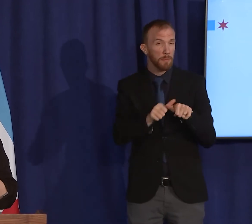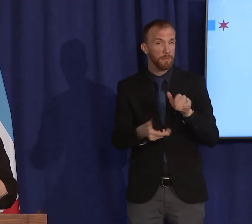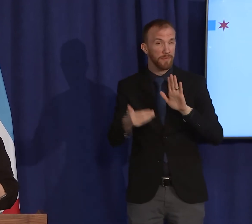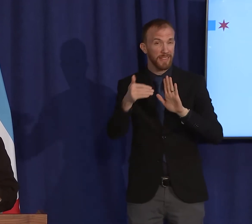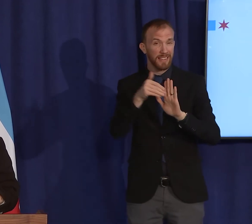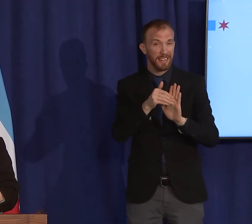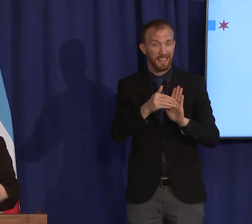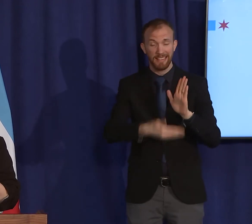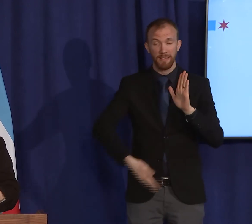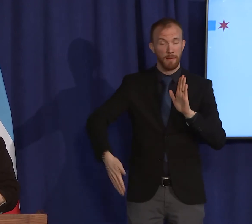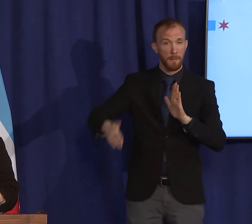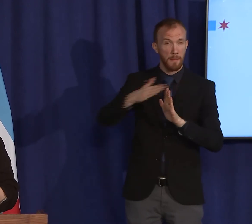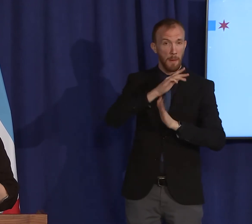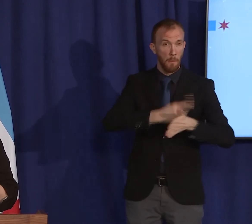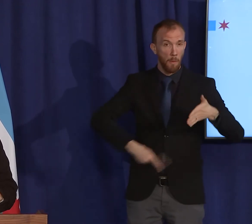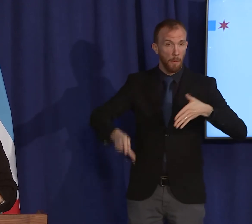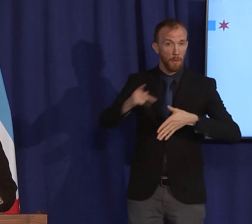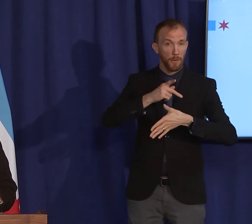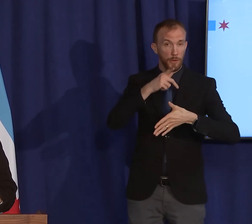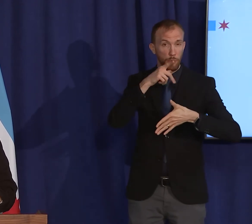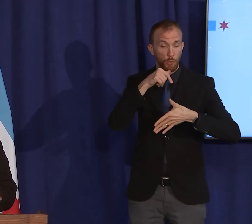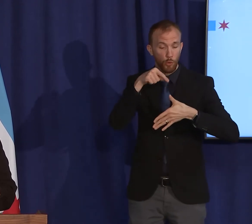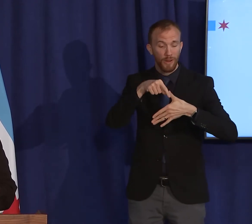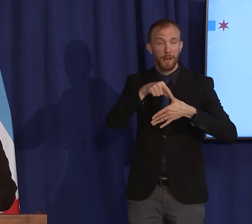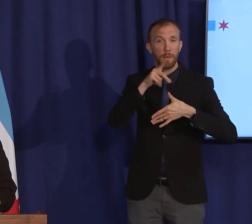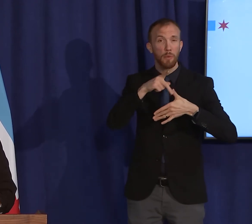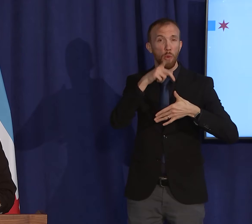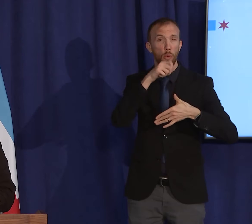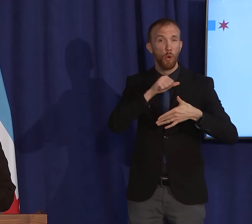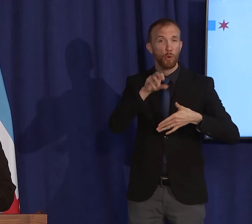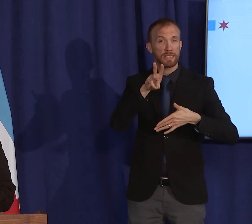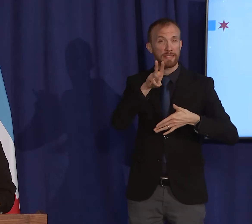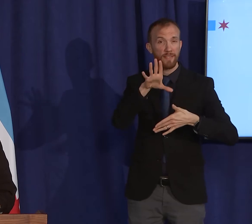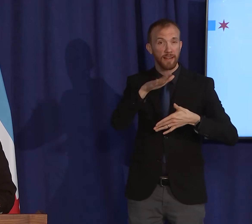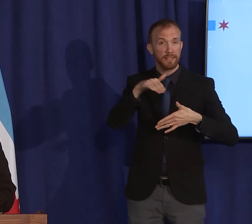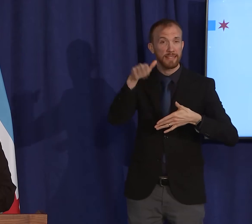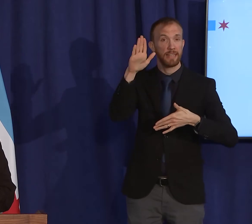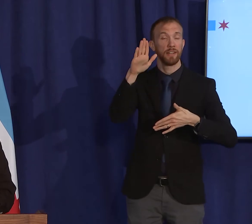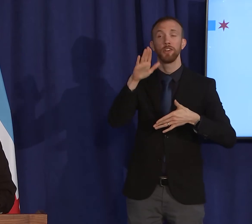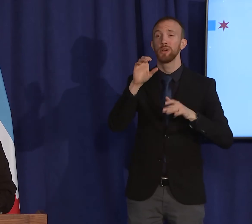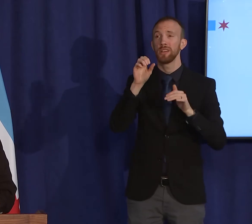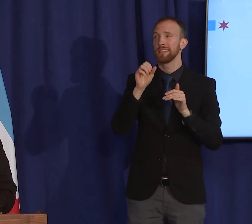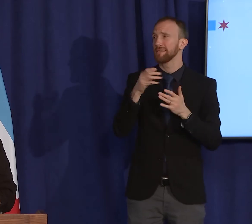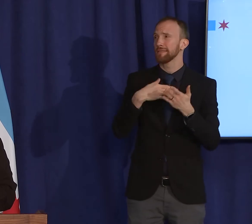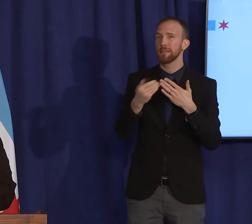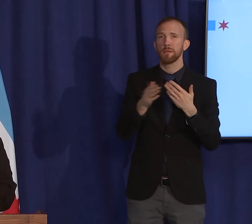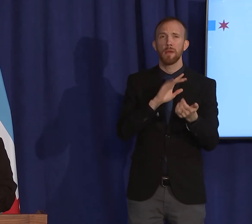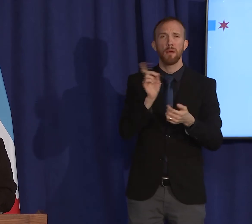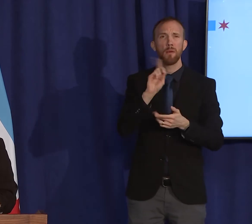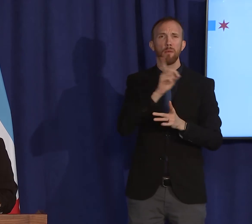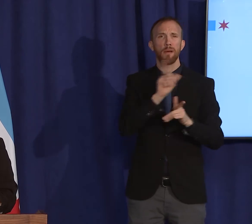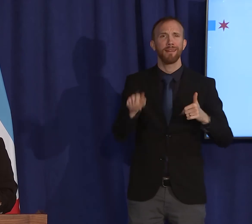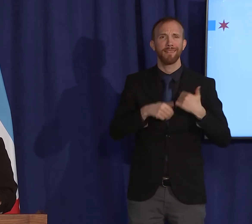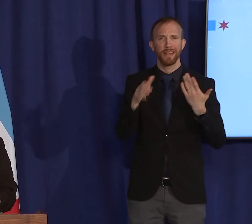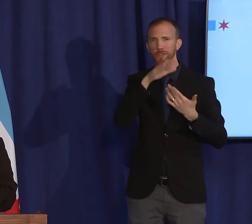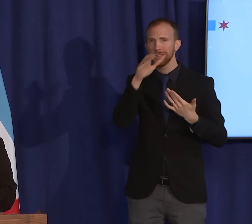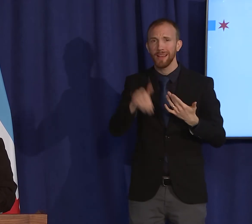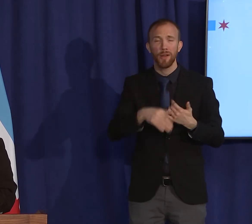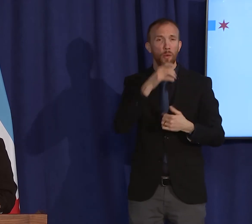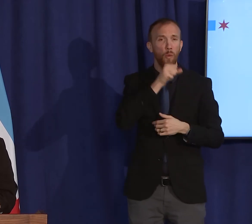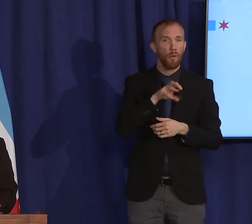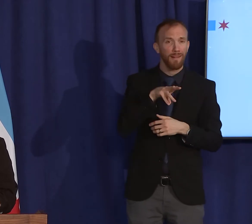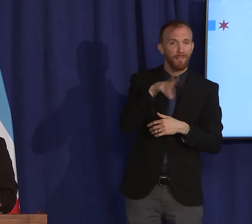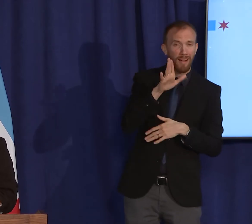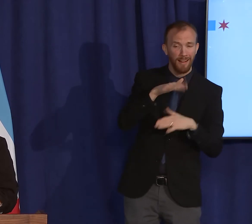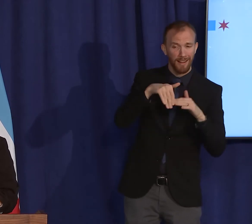Center, people 65 and older. You can live anywhere in the city of Chicago. We are holding appointments for